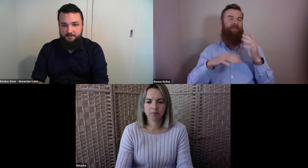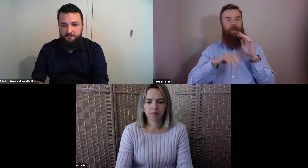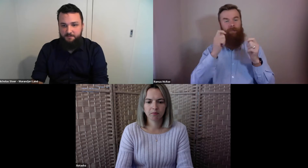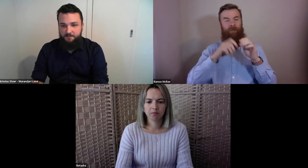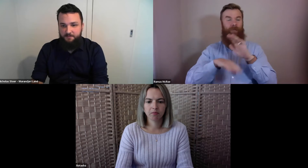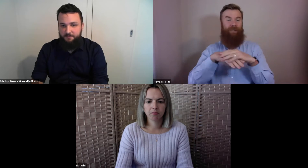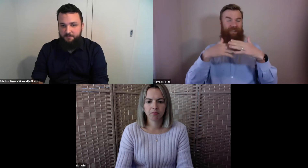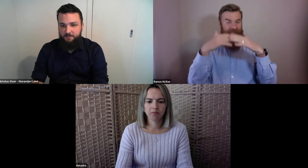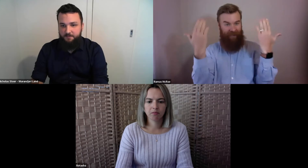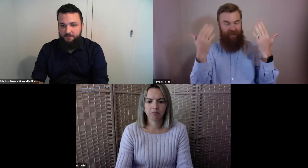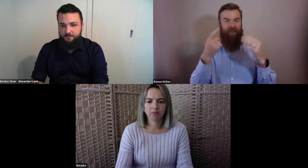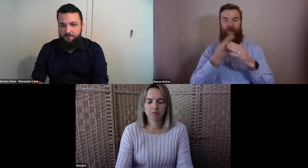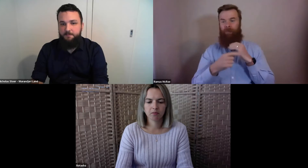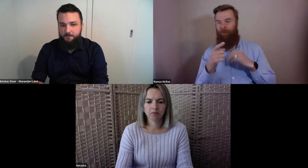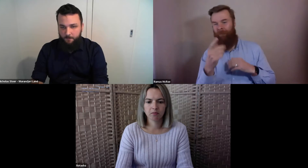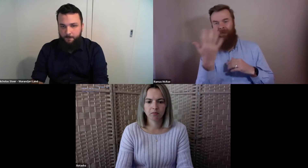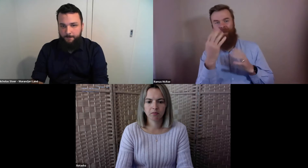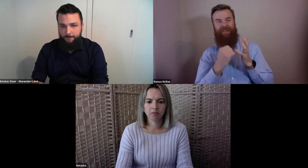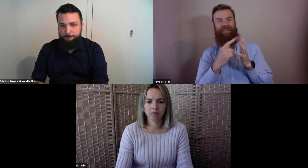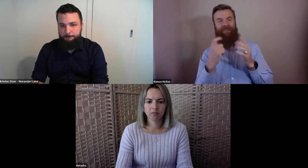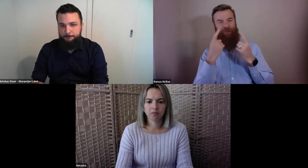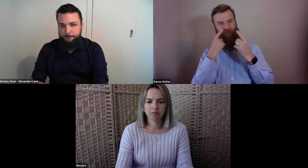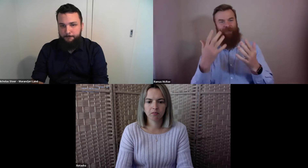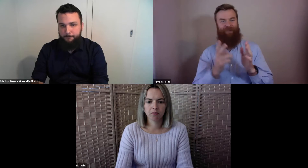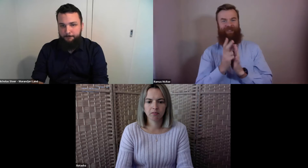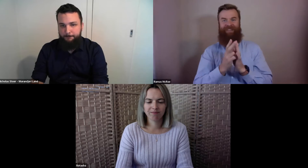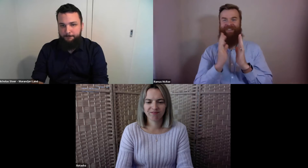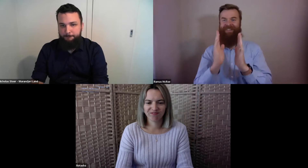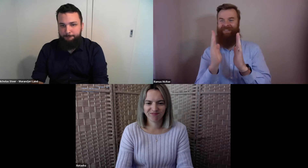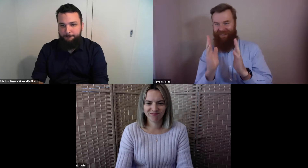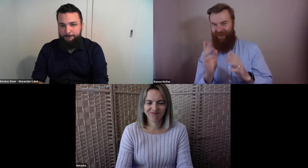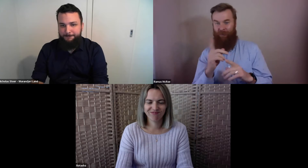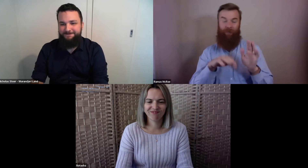And I think it's a huge process to undertake as an actor. I know on the day,